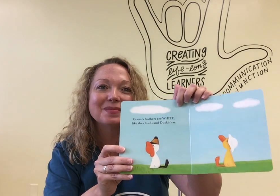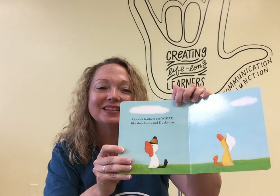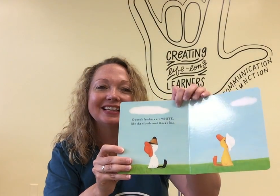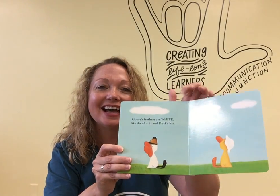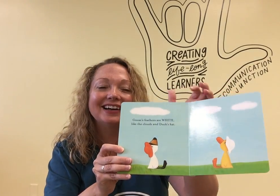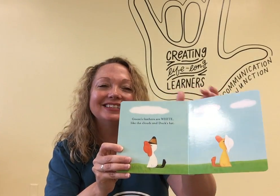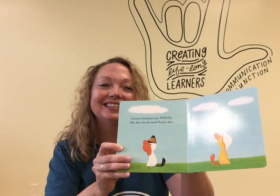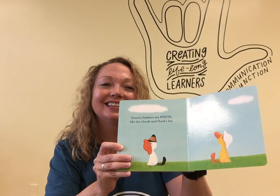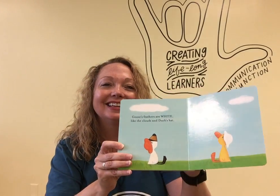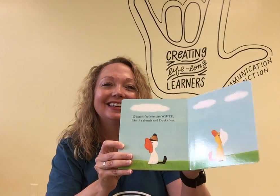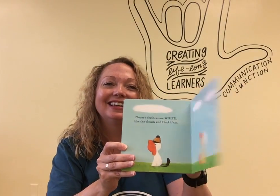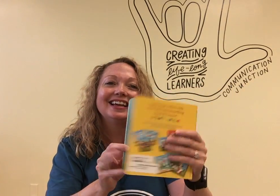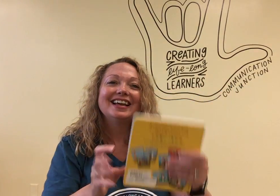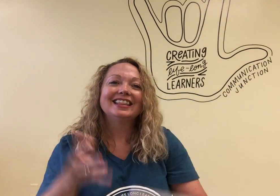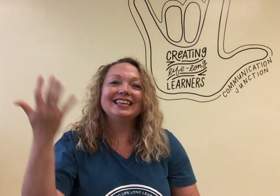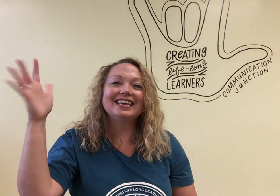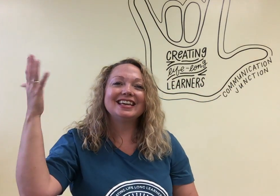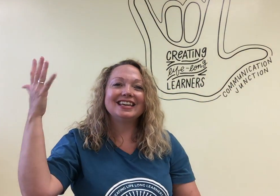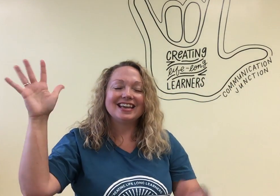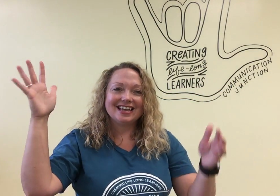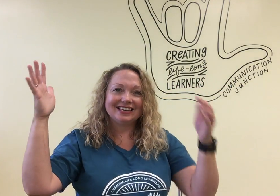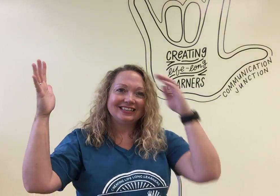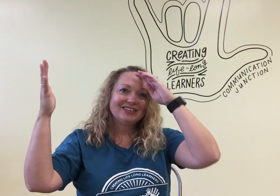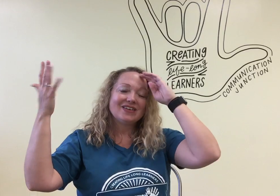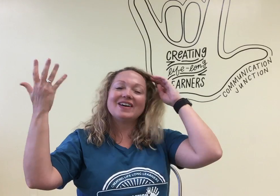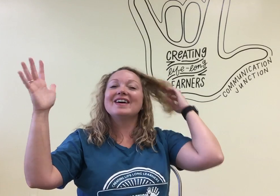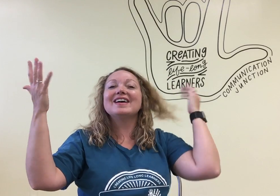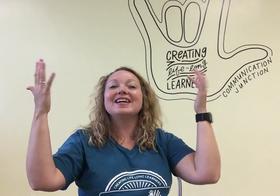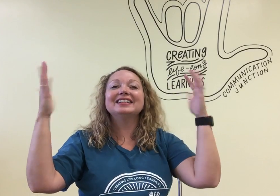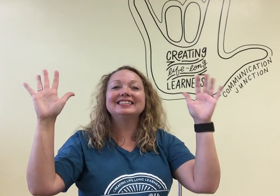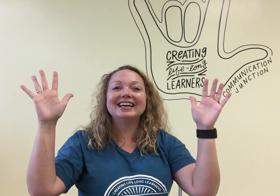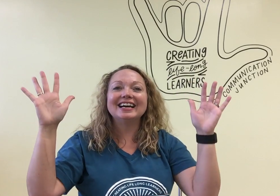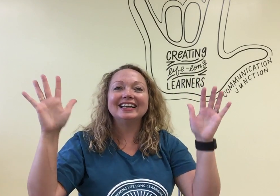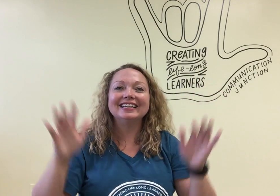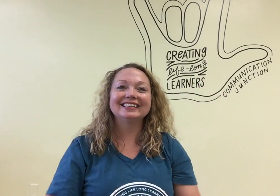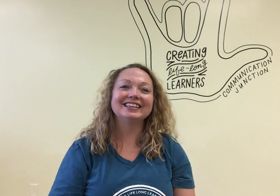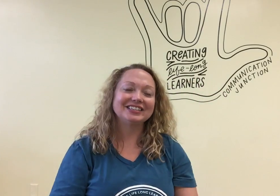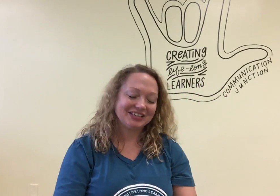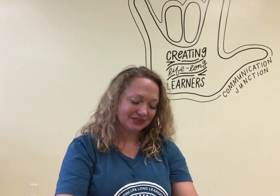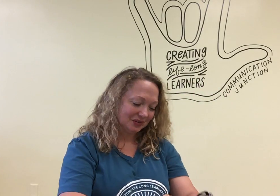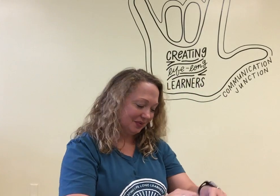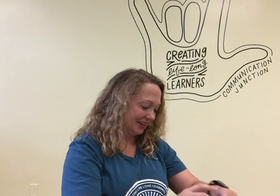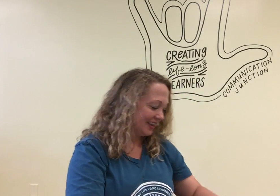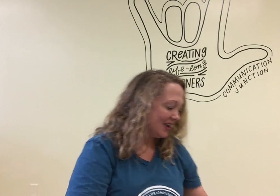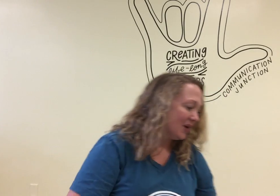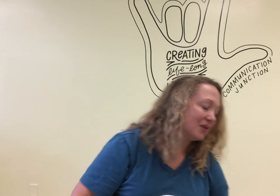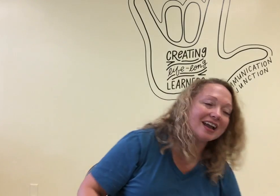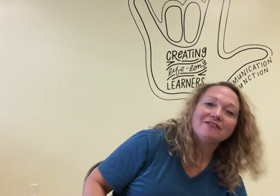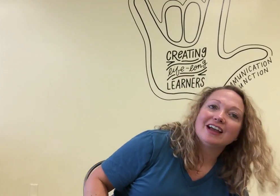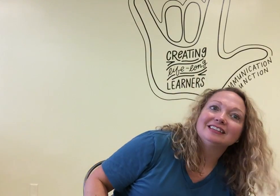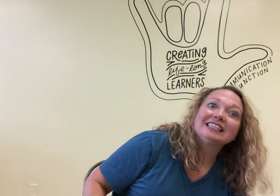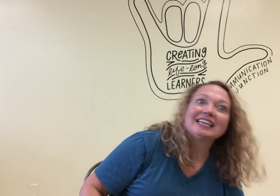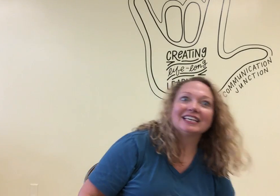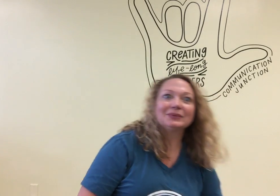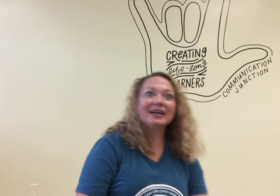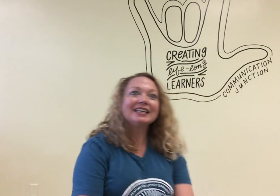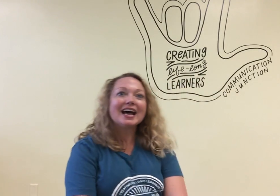the clouds. The end. All done. Such a cute little book. Okay, friends, guess what time